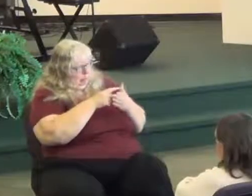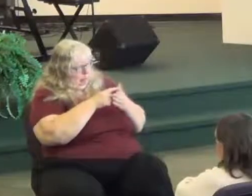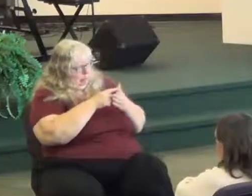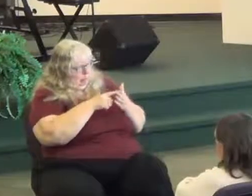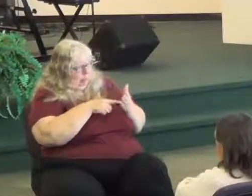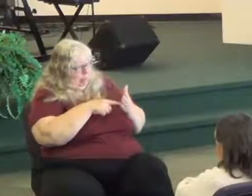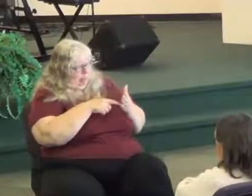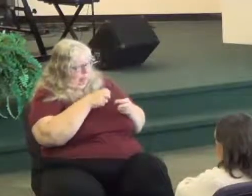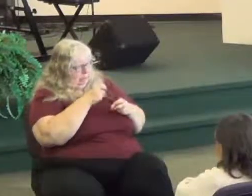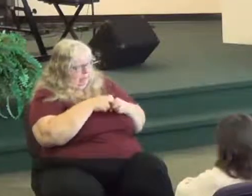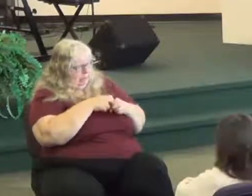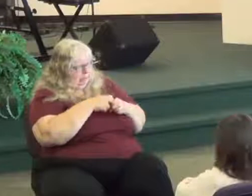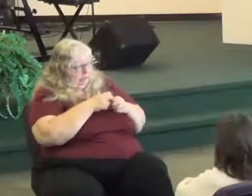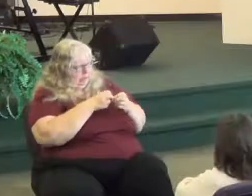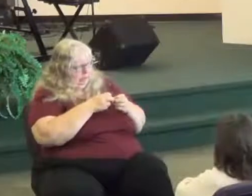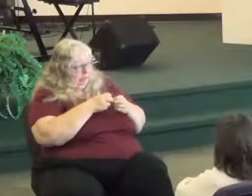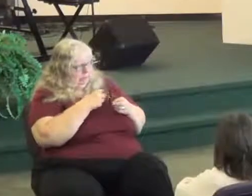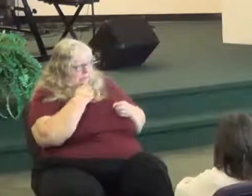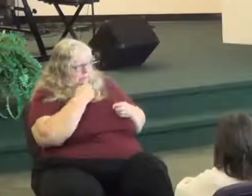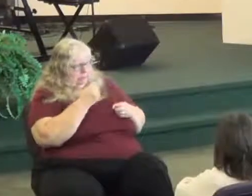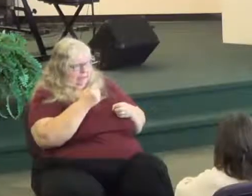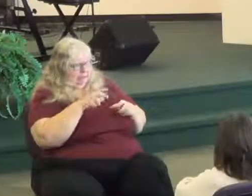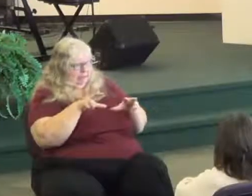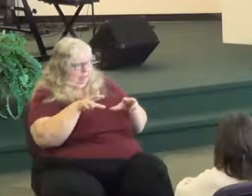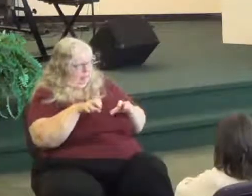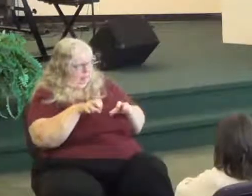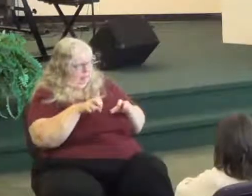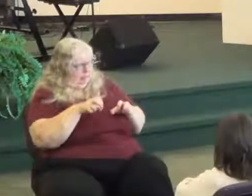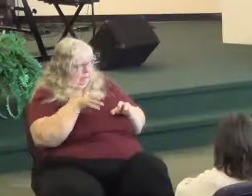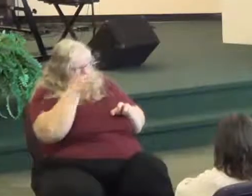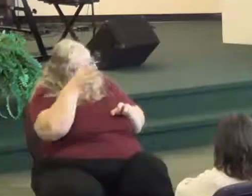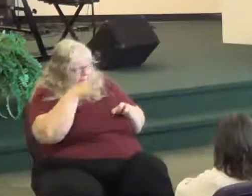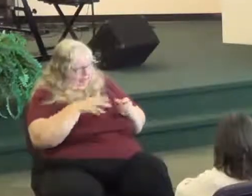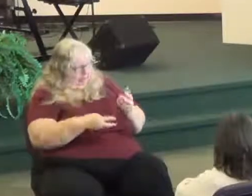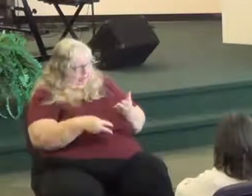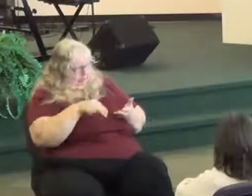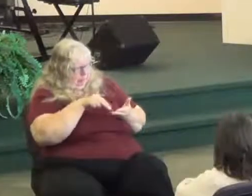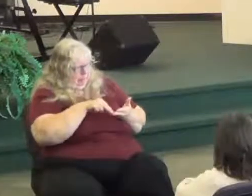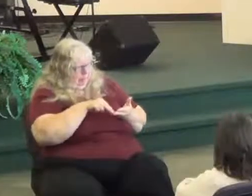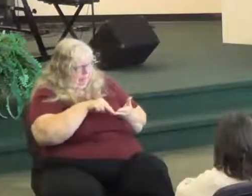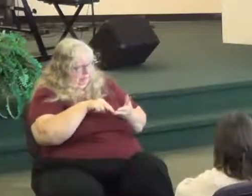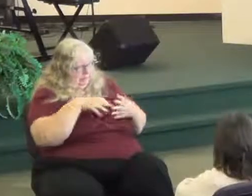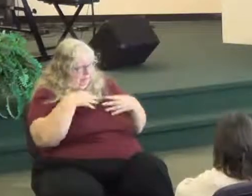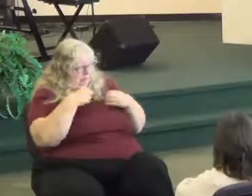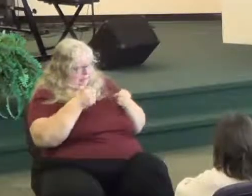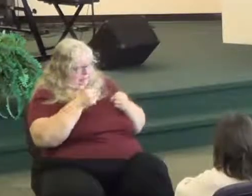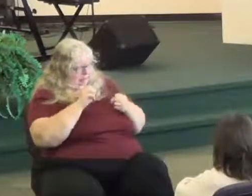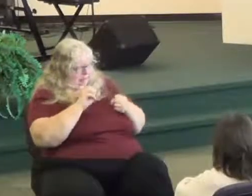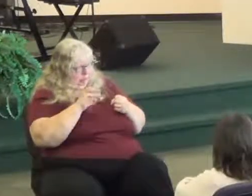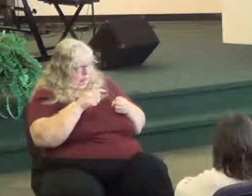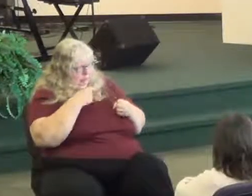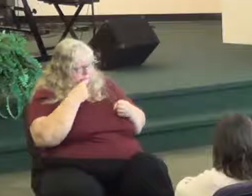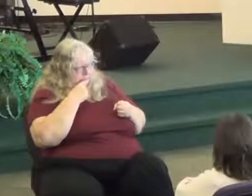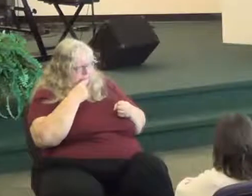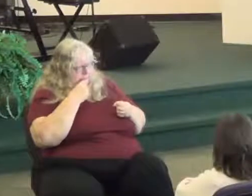To tell a paralytic man to rise and go and walk, heal him? Or to say your